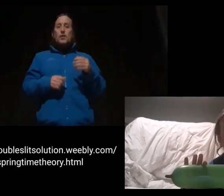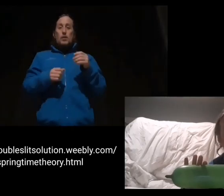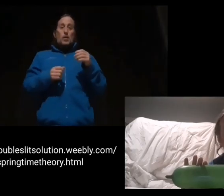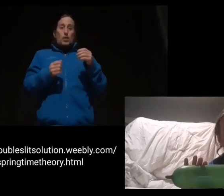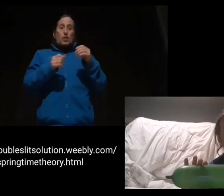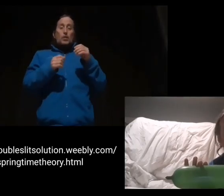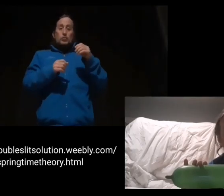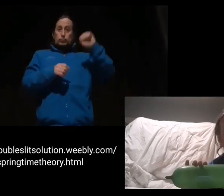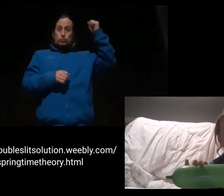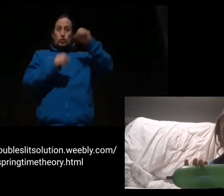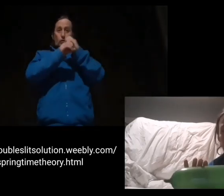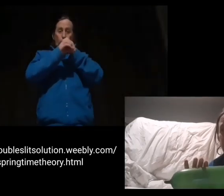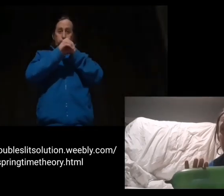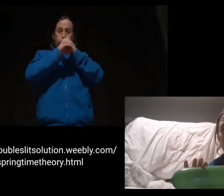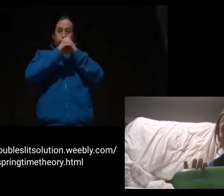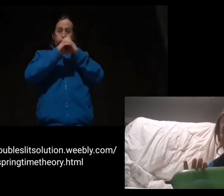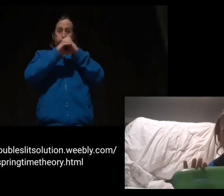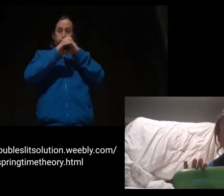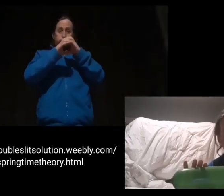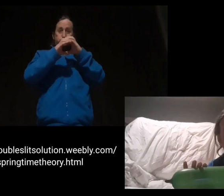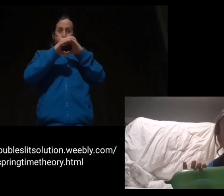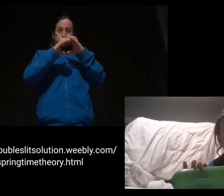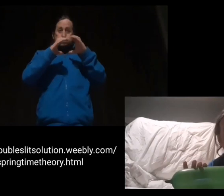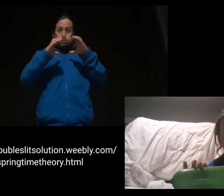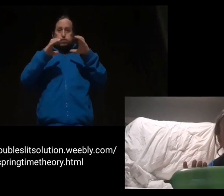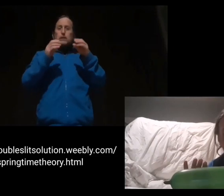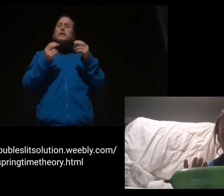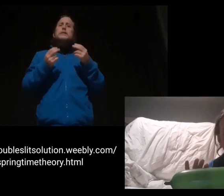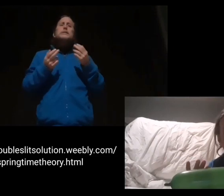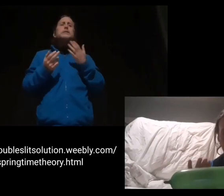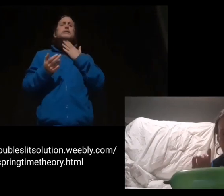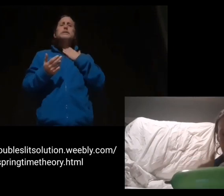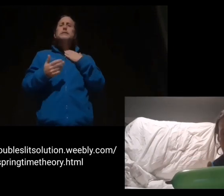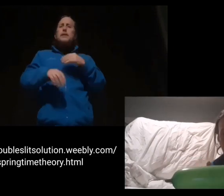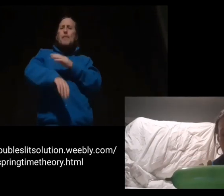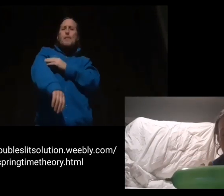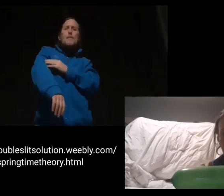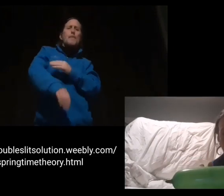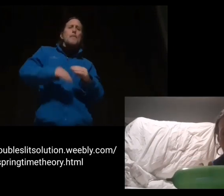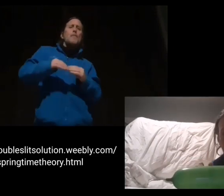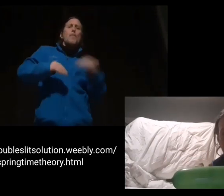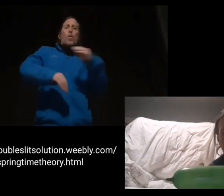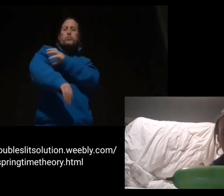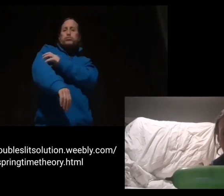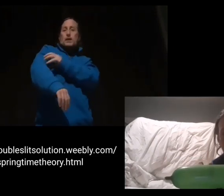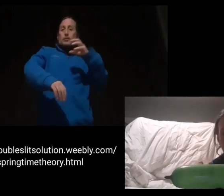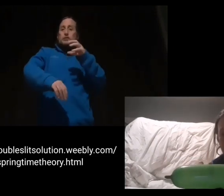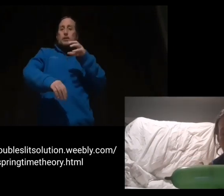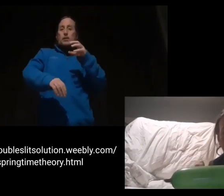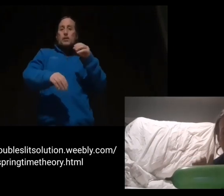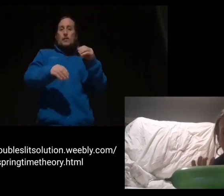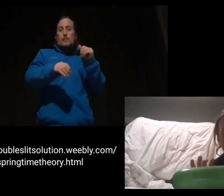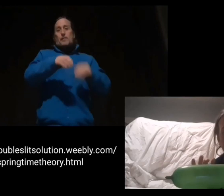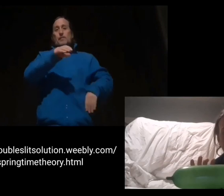it dilates, it takes phenomenally more energy to fill up. Remember, it's not just dilating in one dimension,